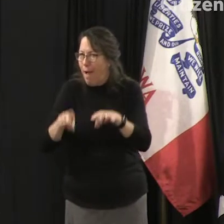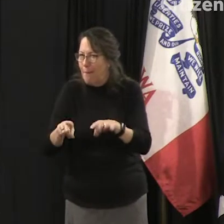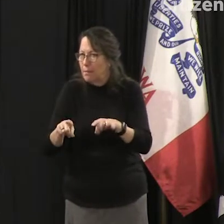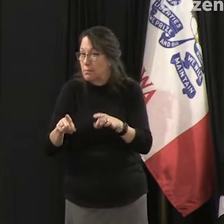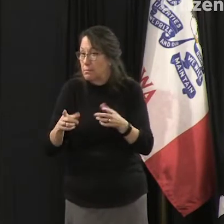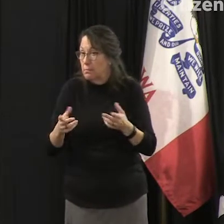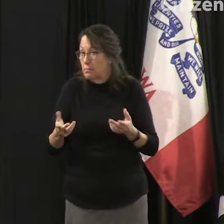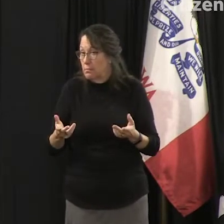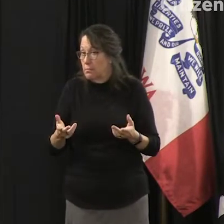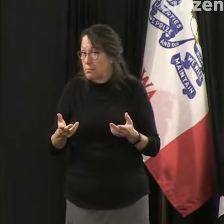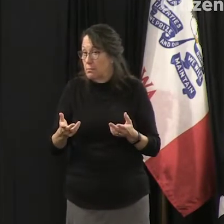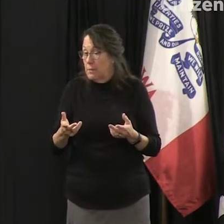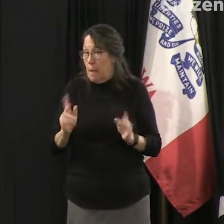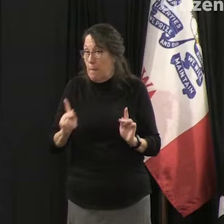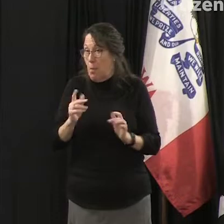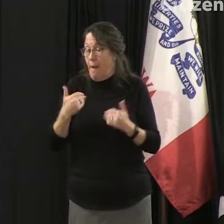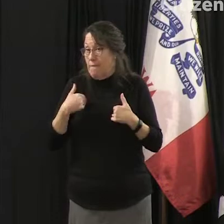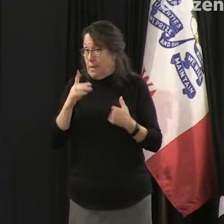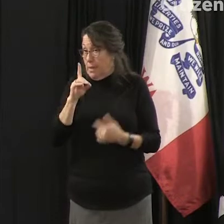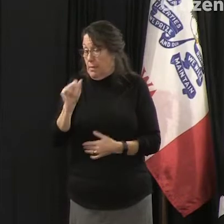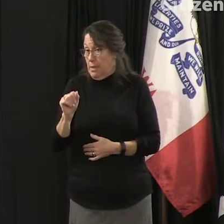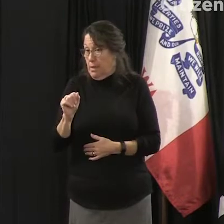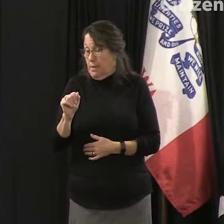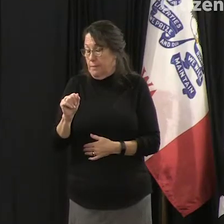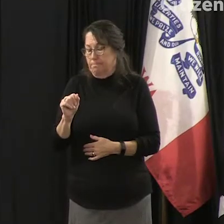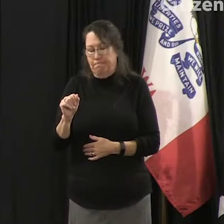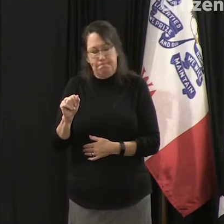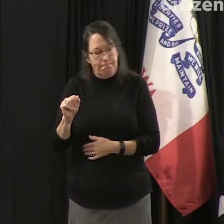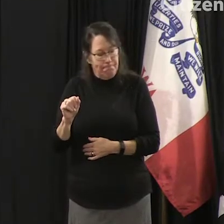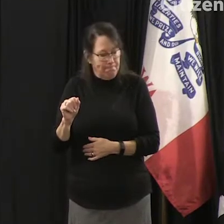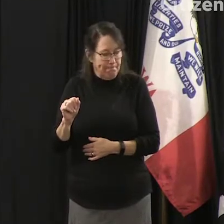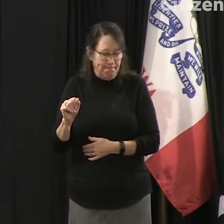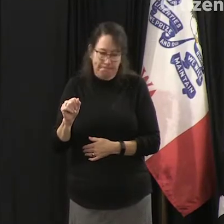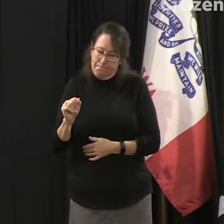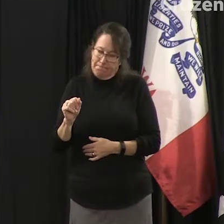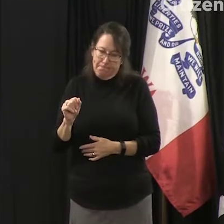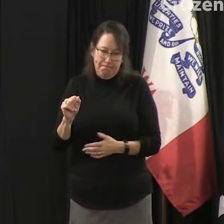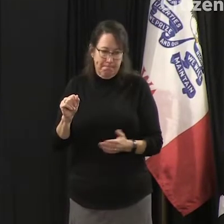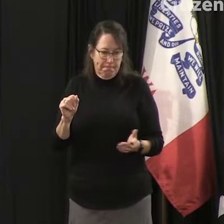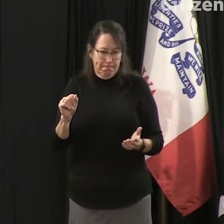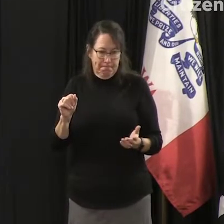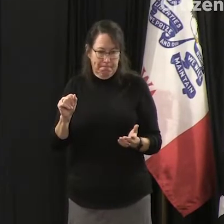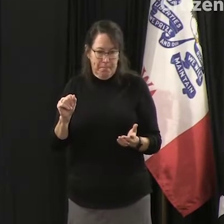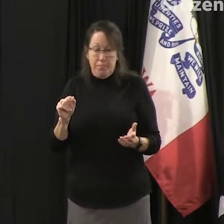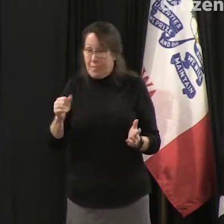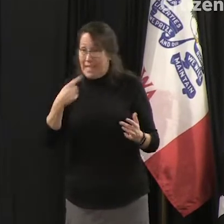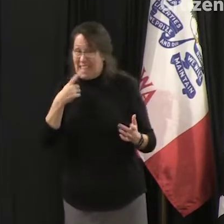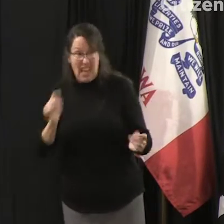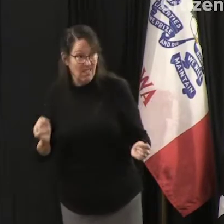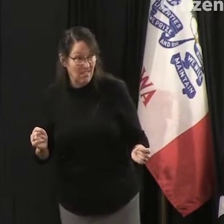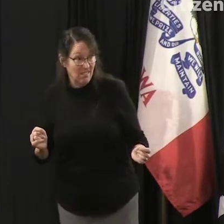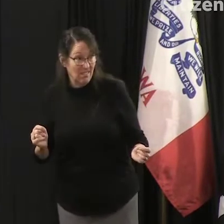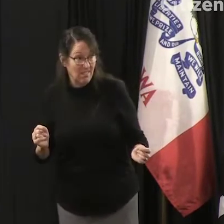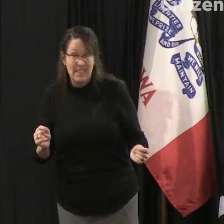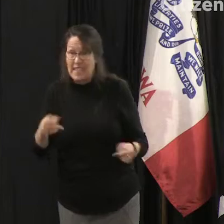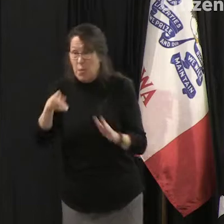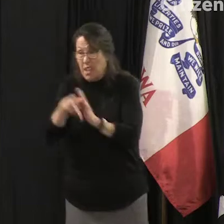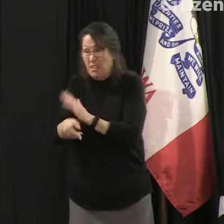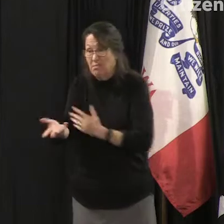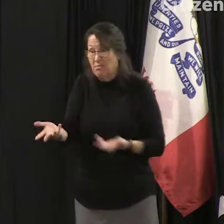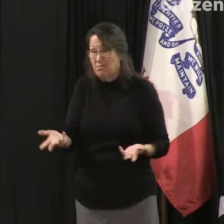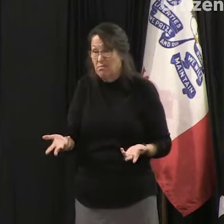which people with disabilities were, can I say it, were